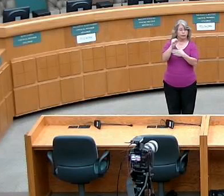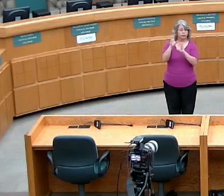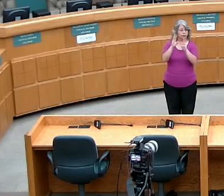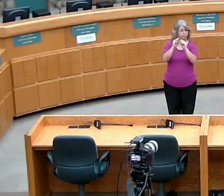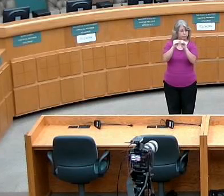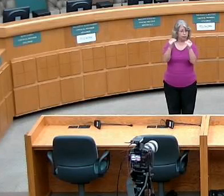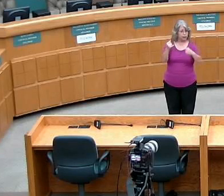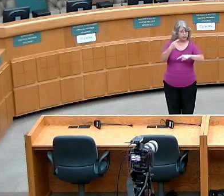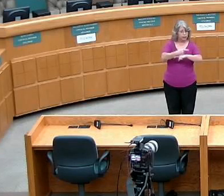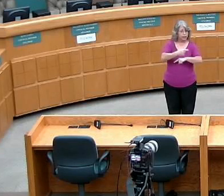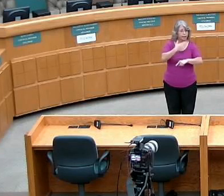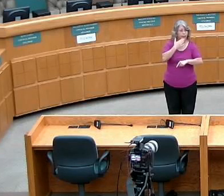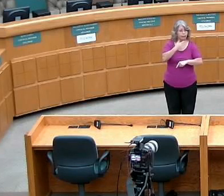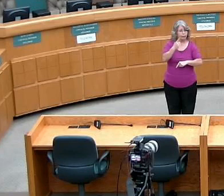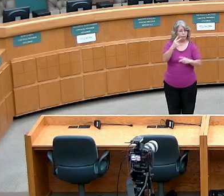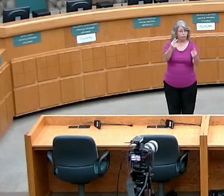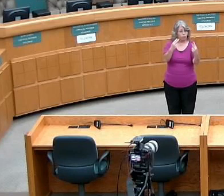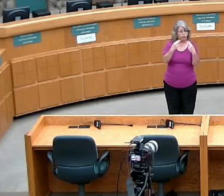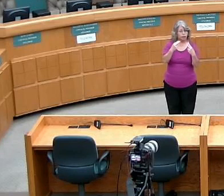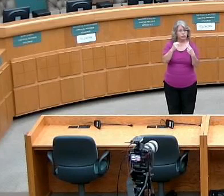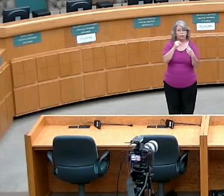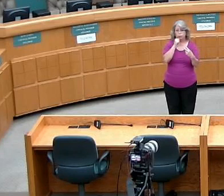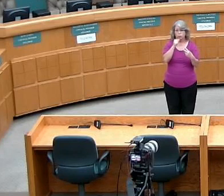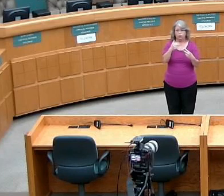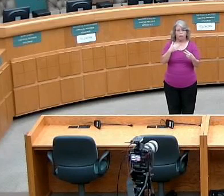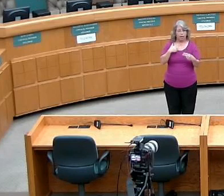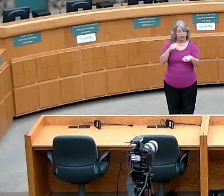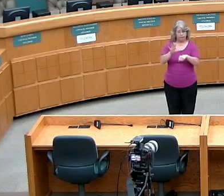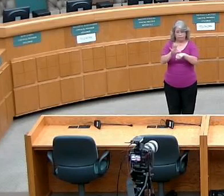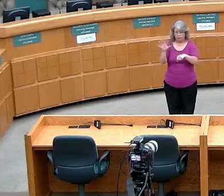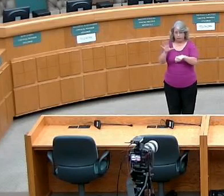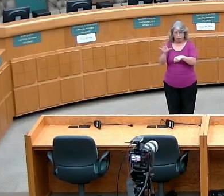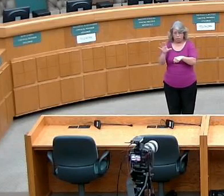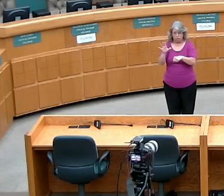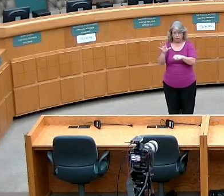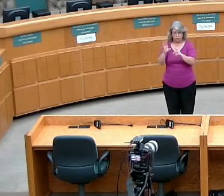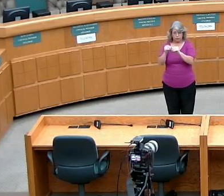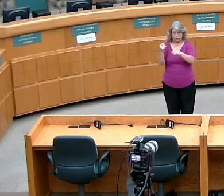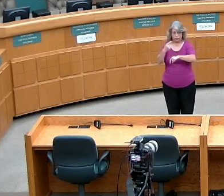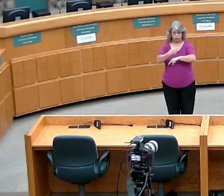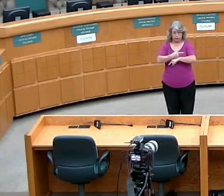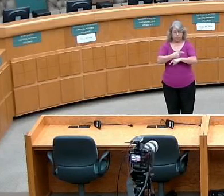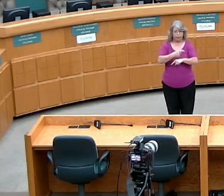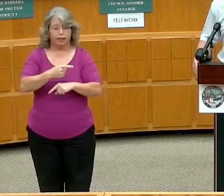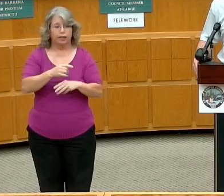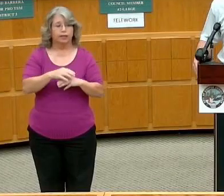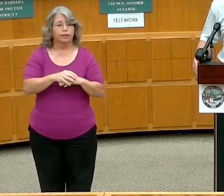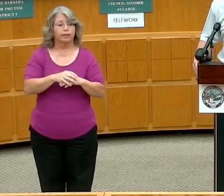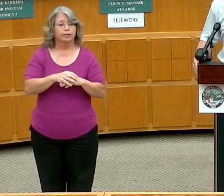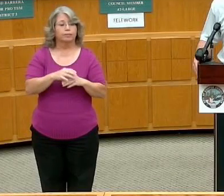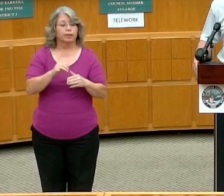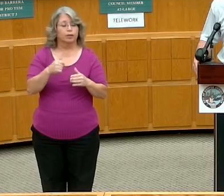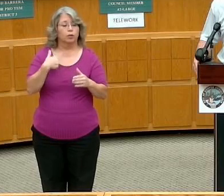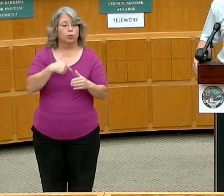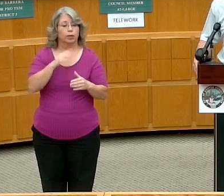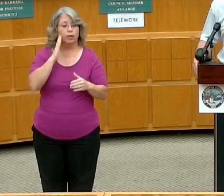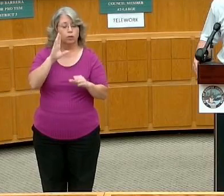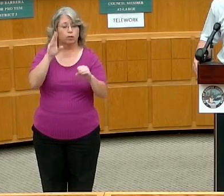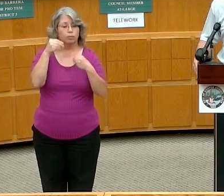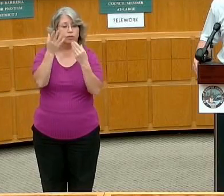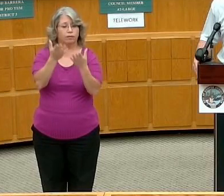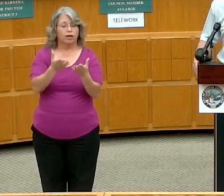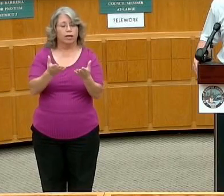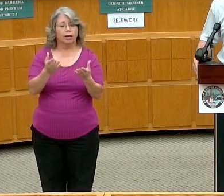watching. We won't have our normal 5 o'clock. This covers it, but we will be releasing the number of any additional